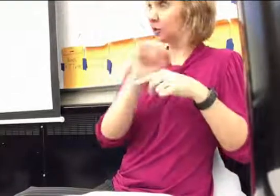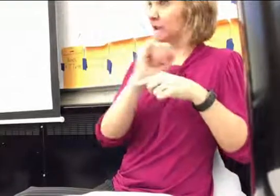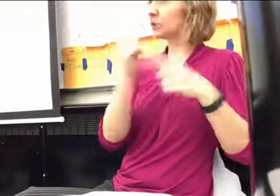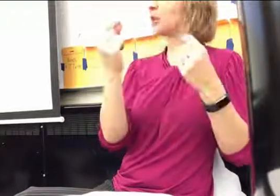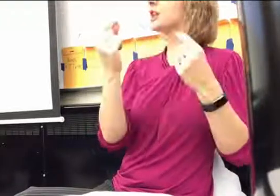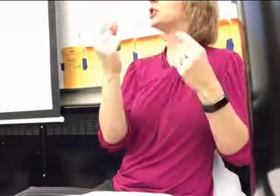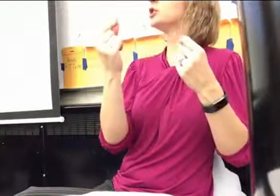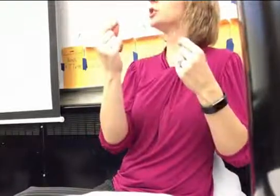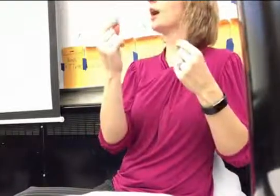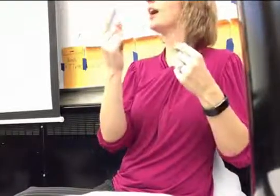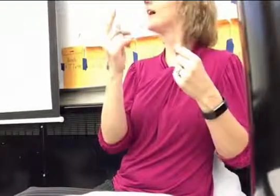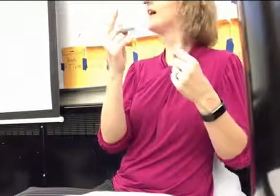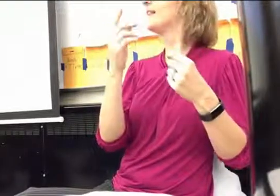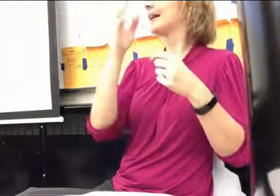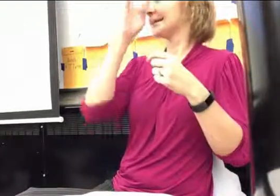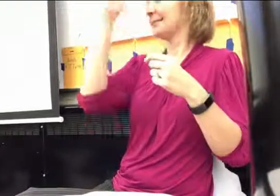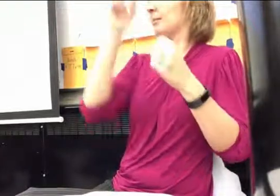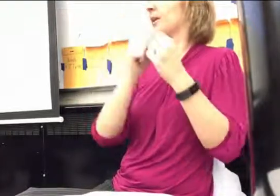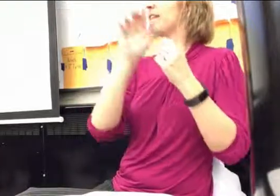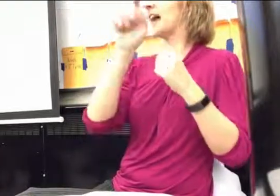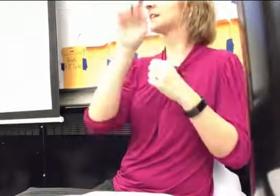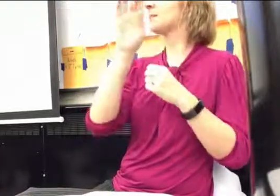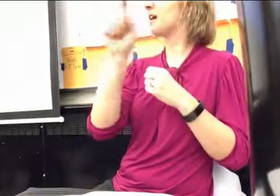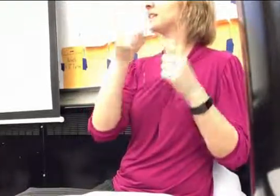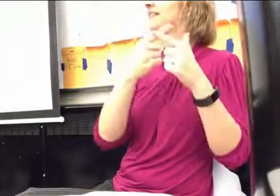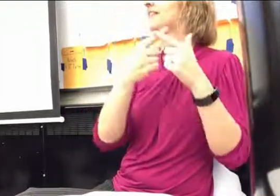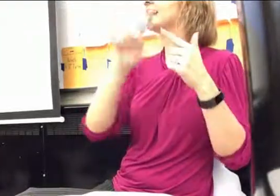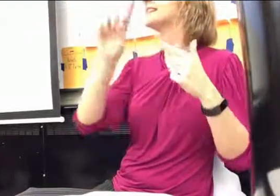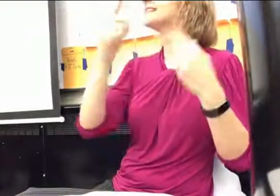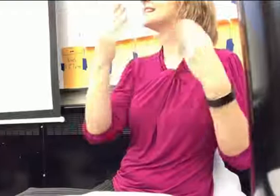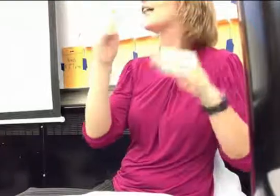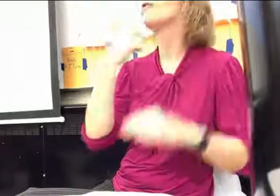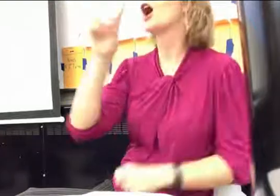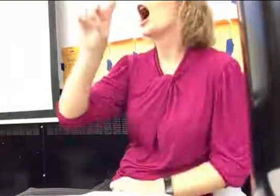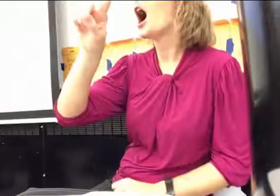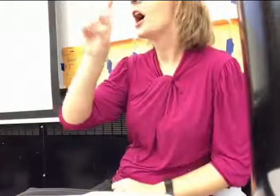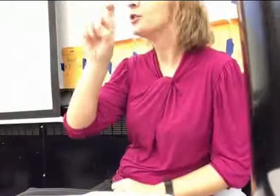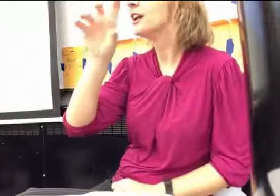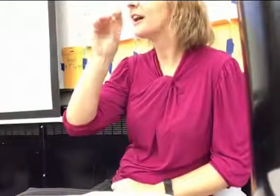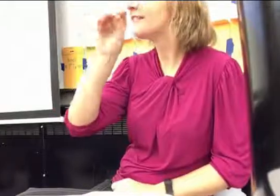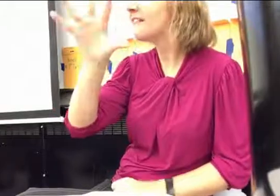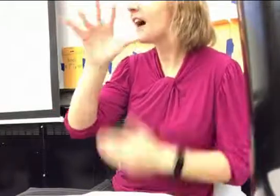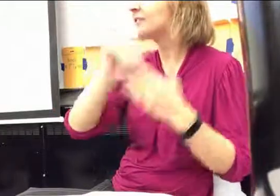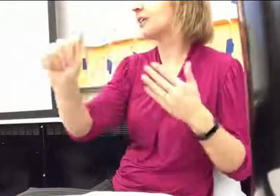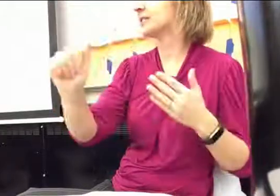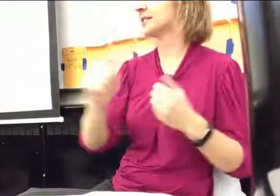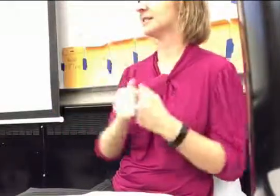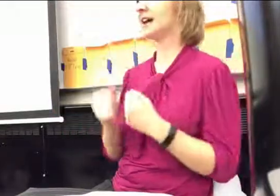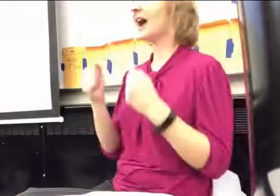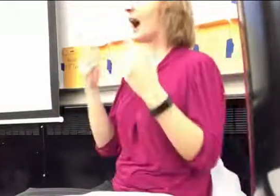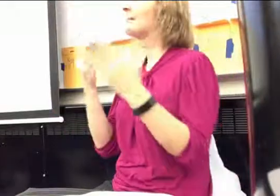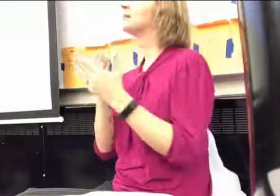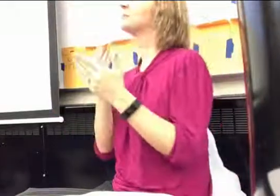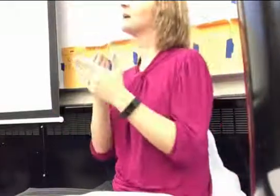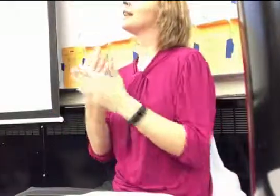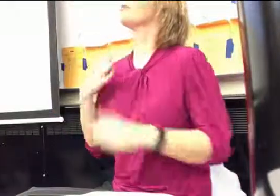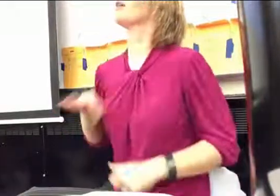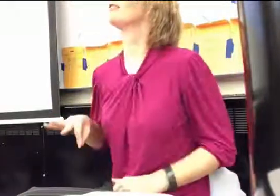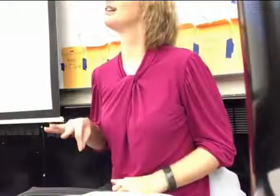come out with their Xbox, and they're going to sell it for $105. Now, how much money does that give them as a